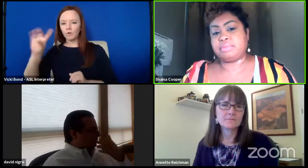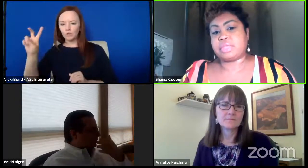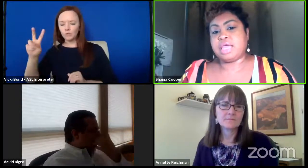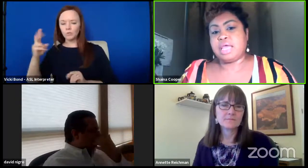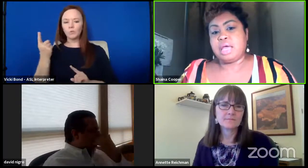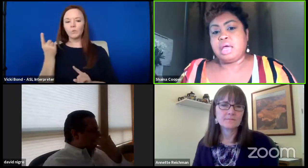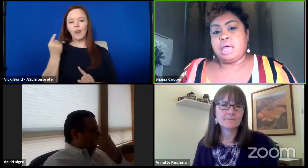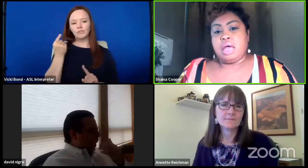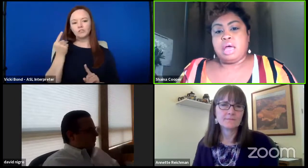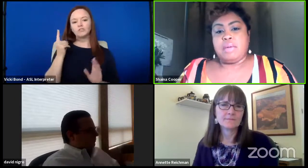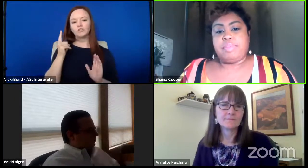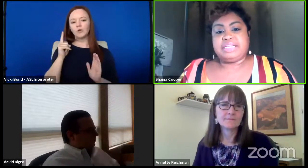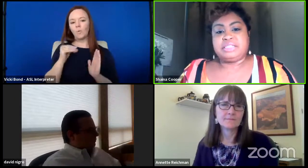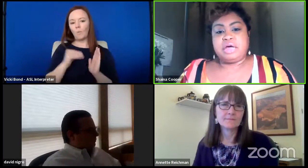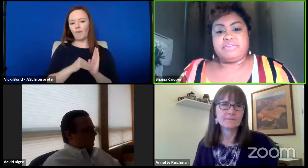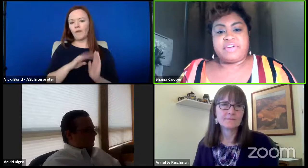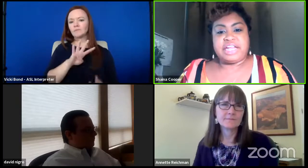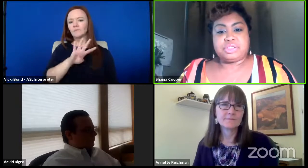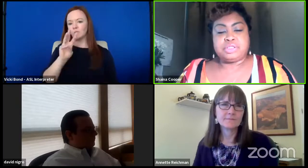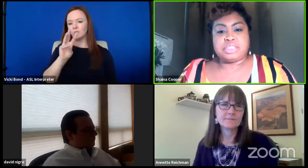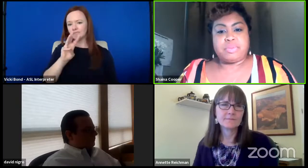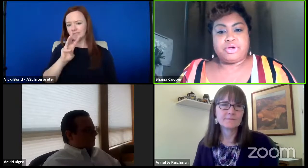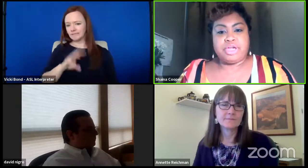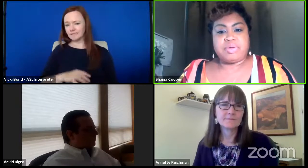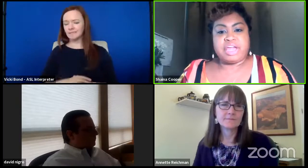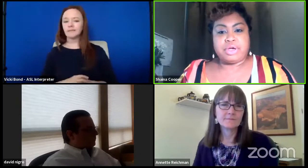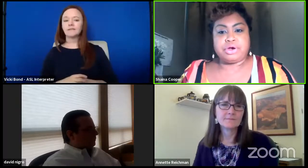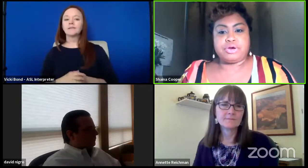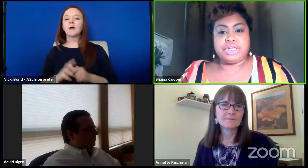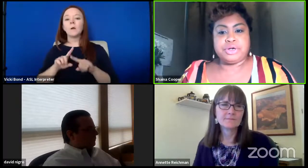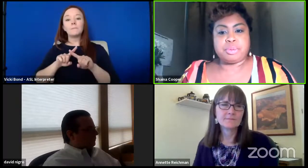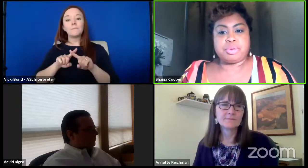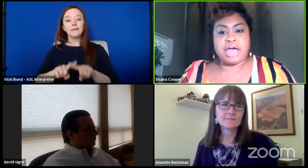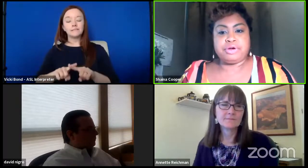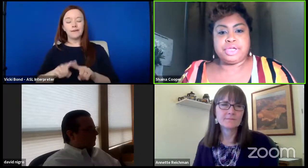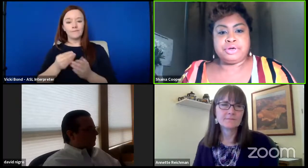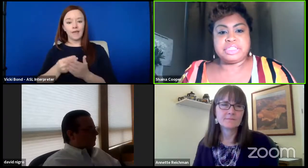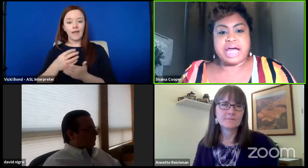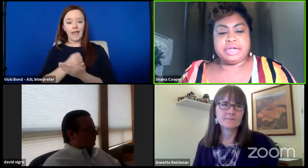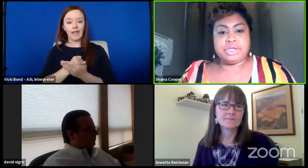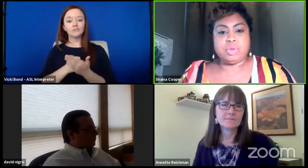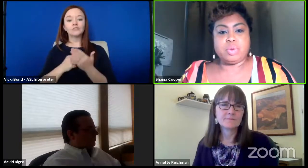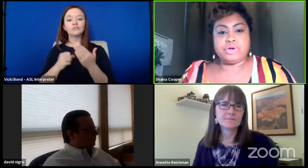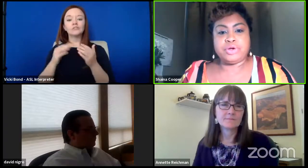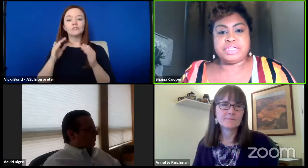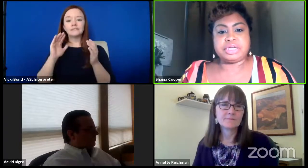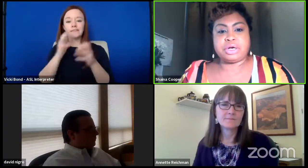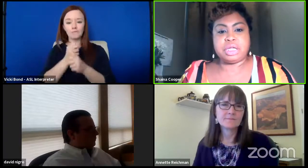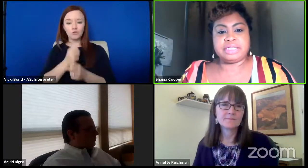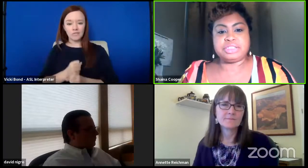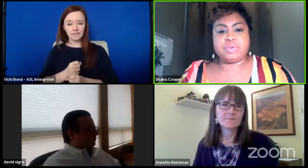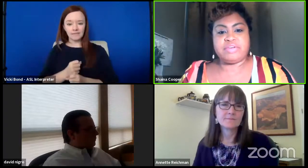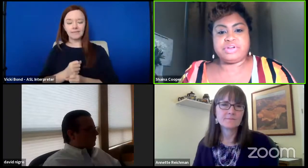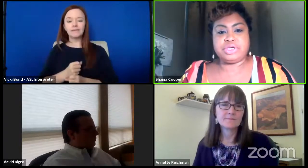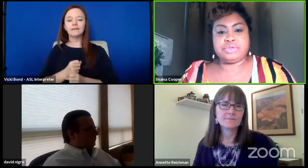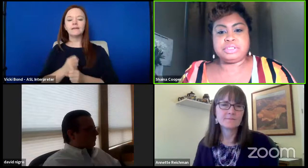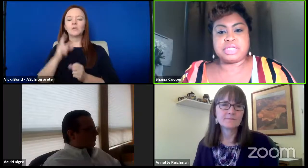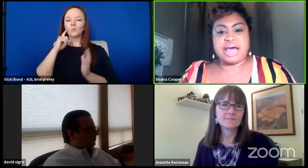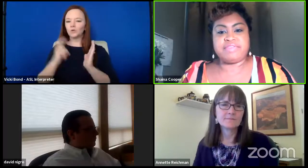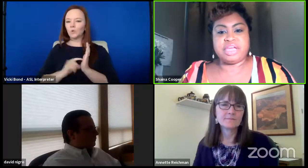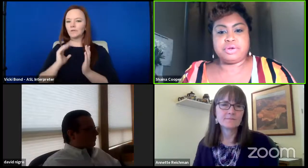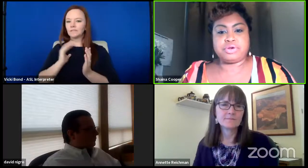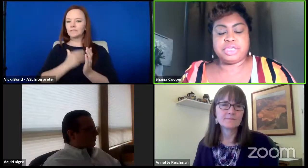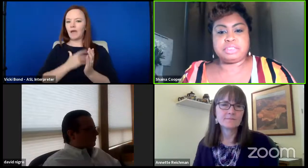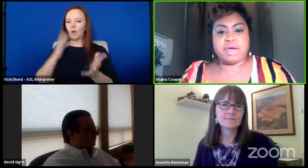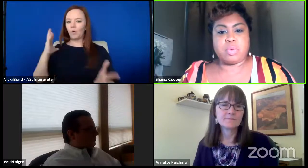1046. Based on the financial summary comparing current year to prior year data, you will notice that our collected